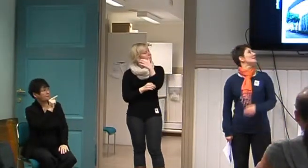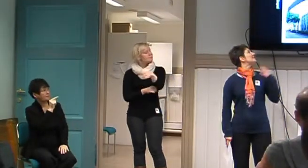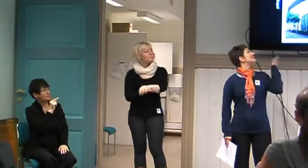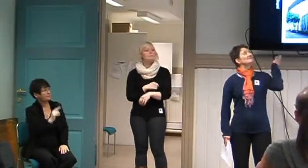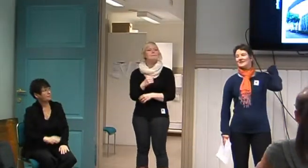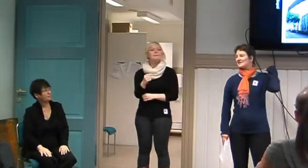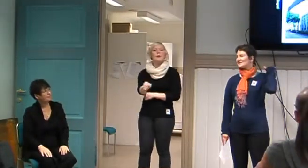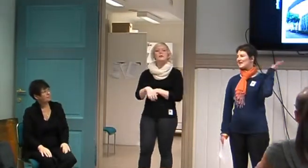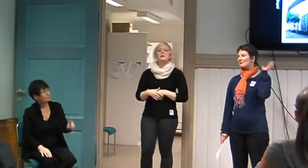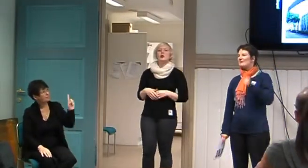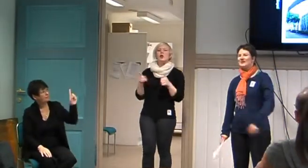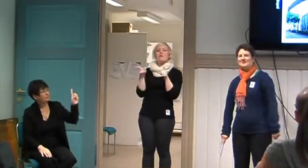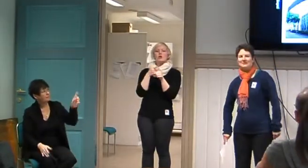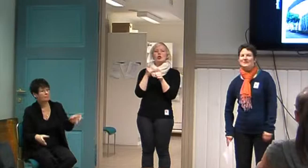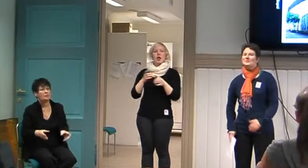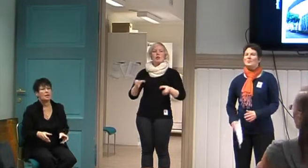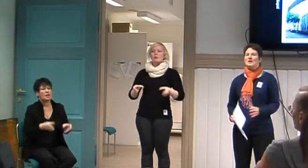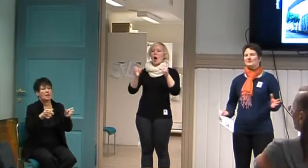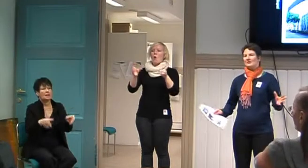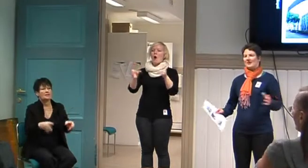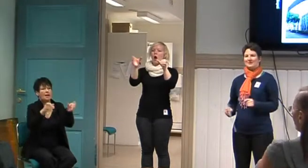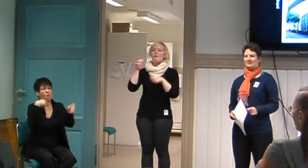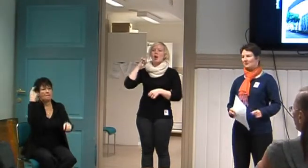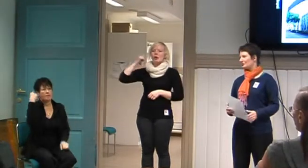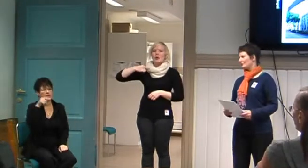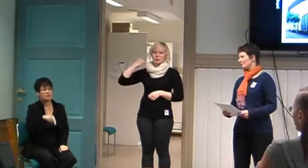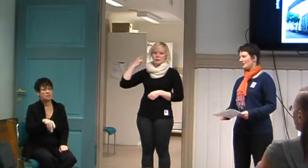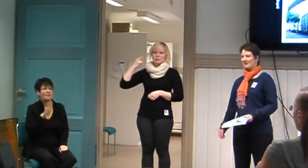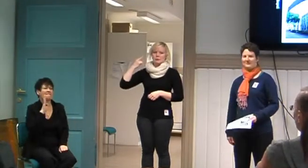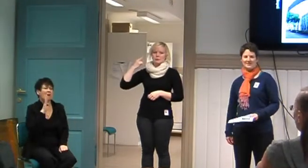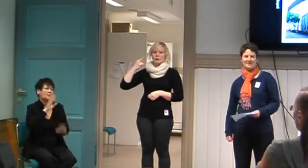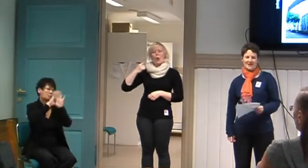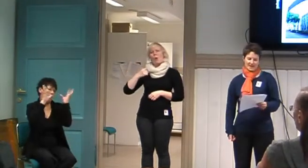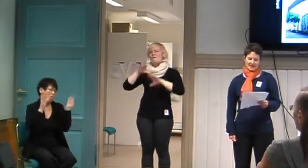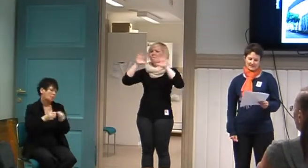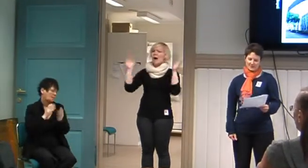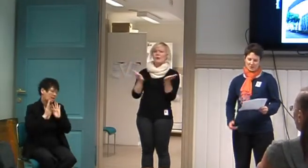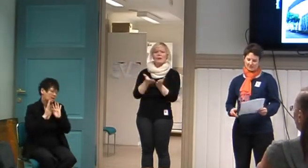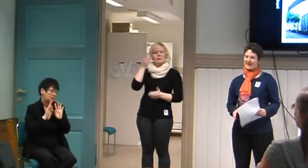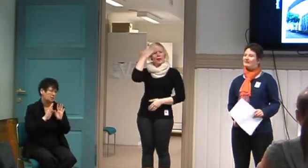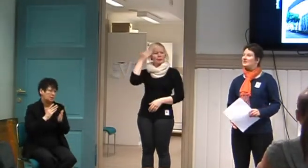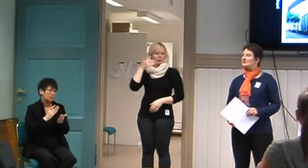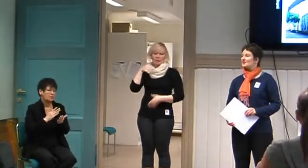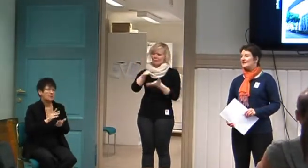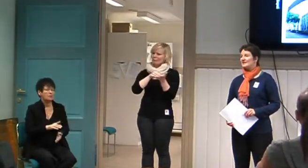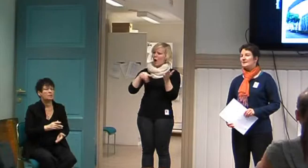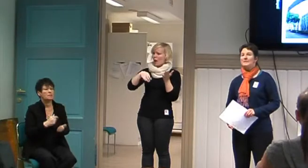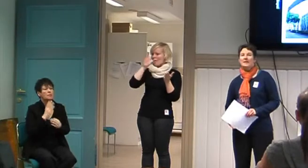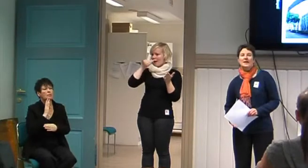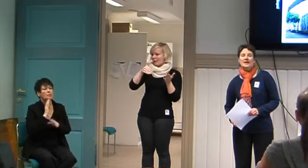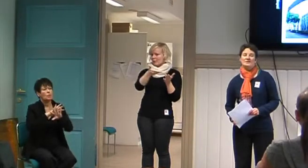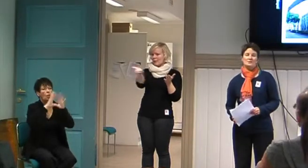The first is the Tower of London. It's world famous, I'm sure you've all heard of it. It's a World Heritage